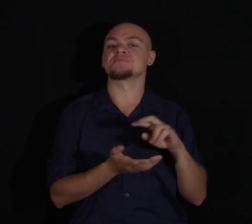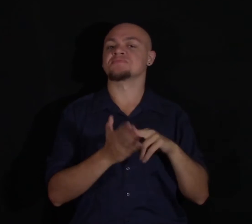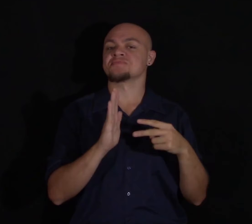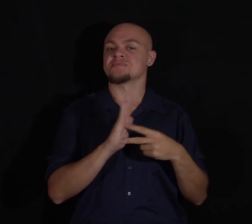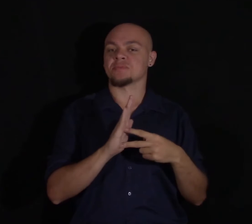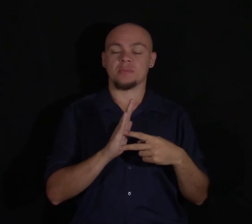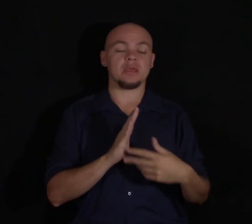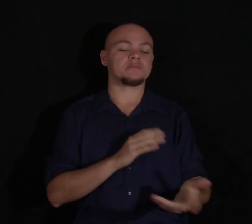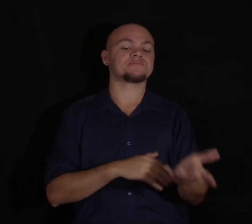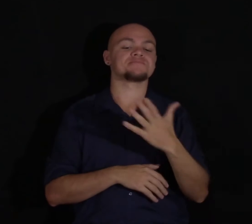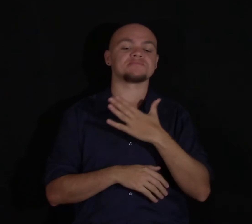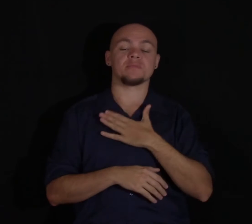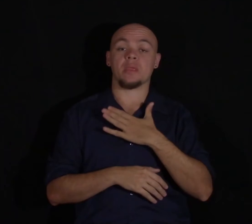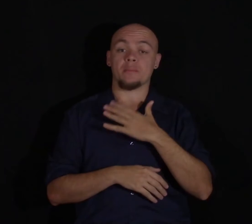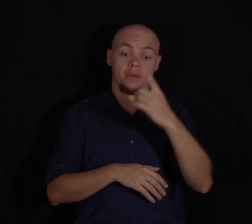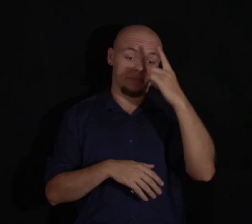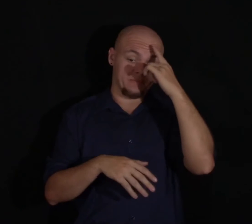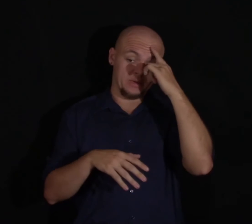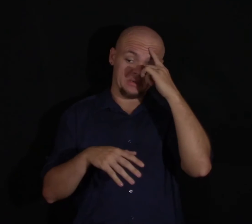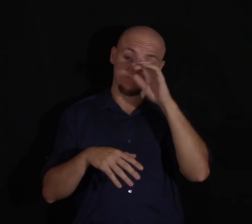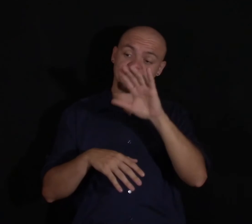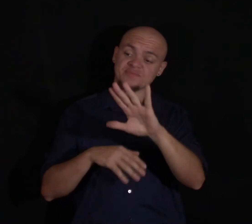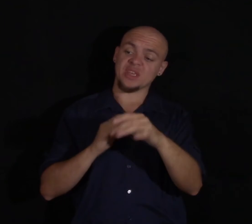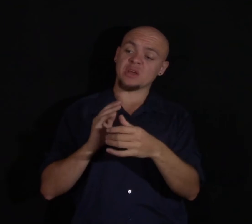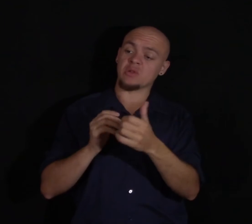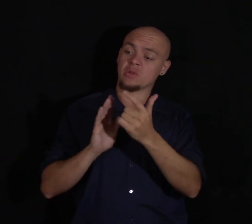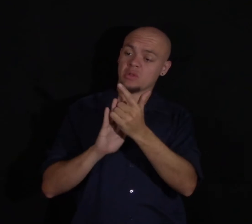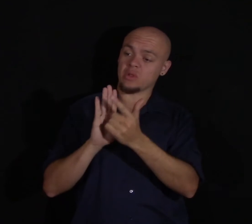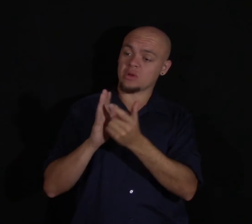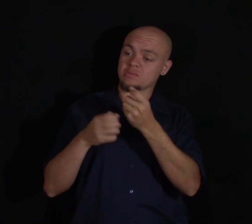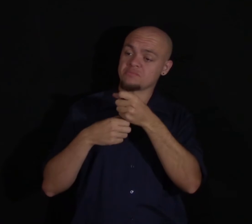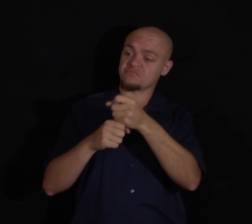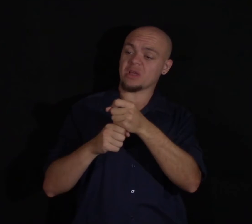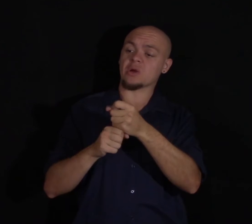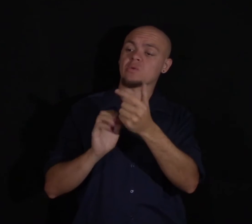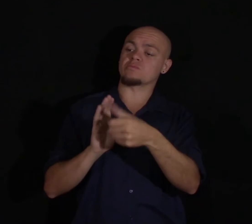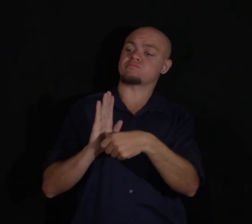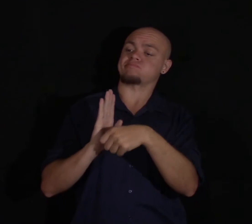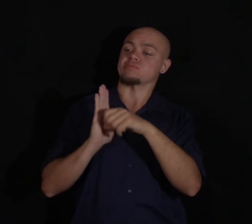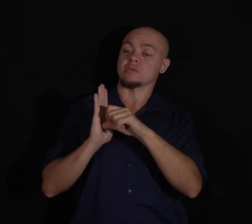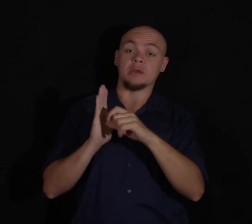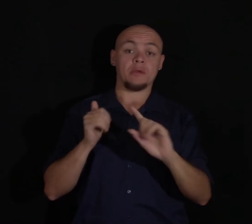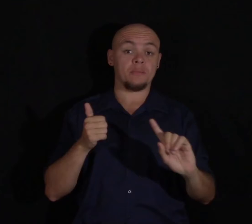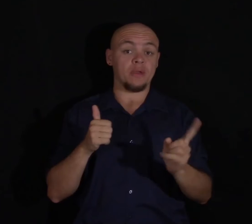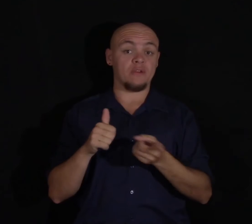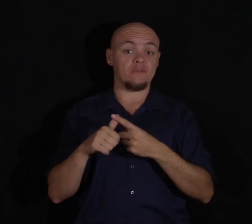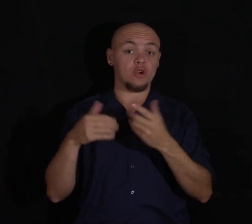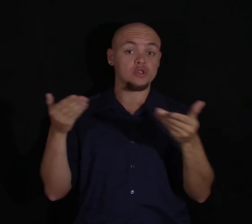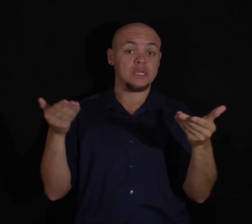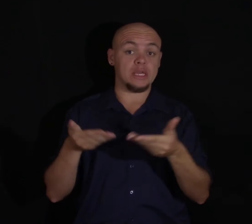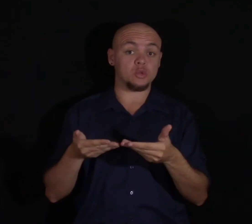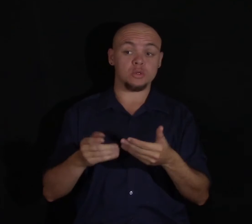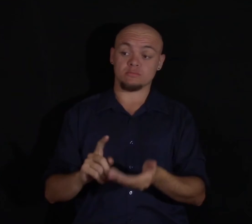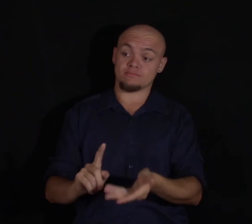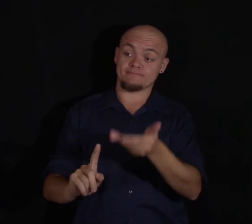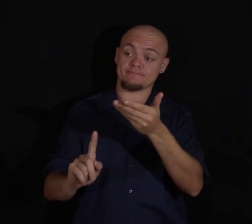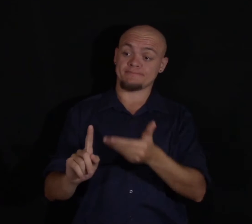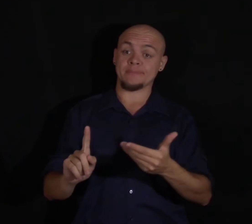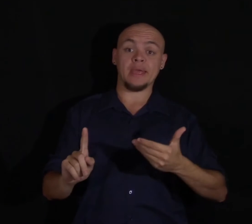hold on my mind. Perhaps if my first introduction to humanity had been made by a young soldier burning